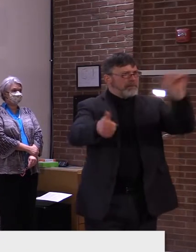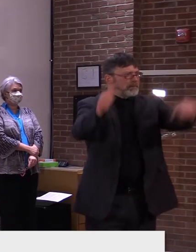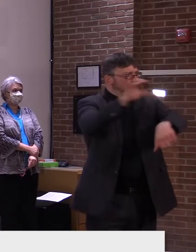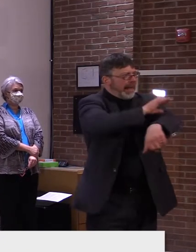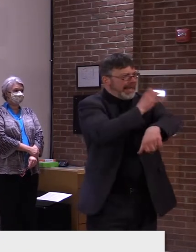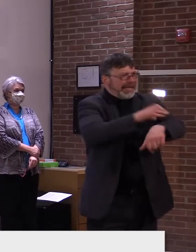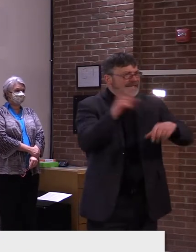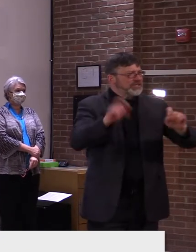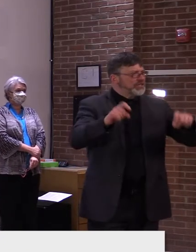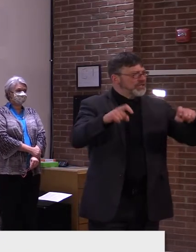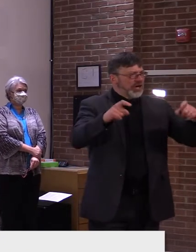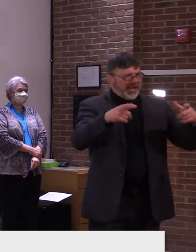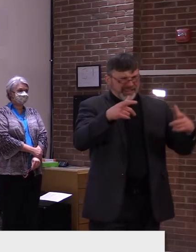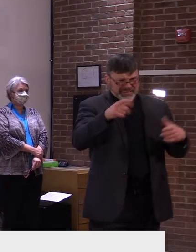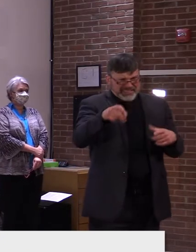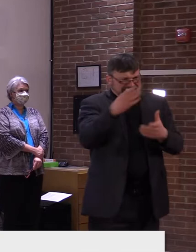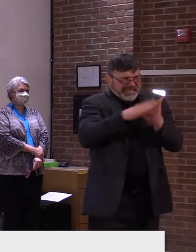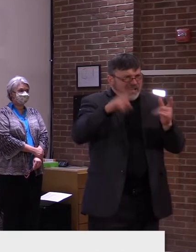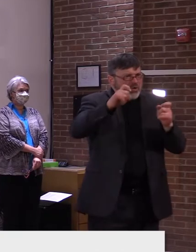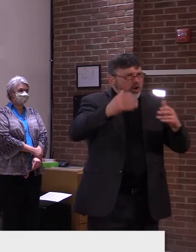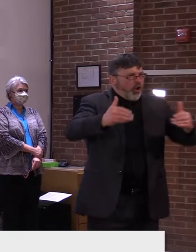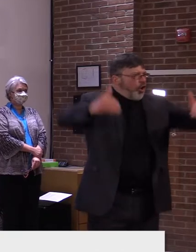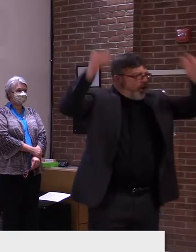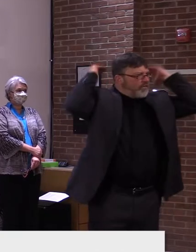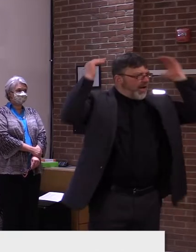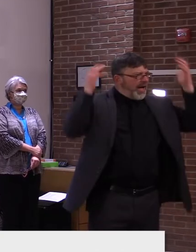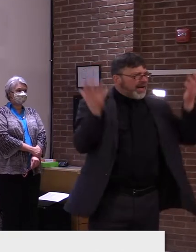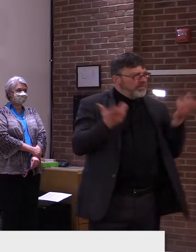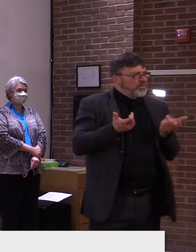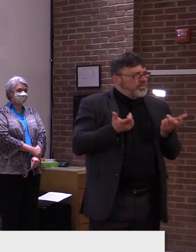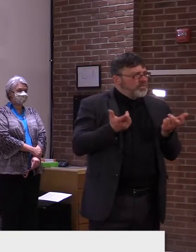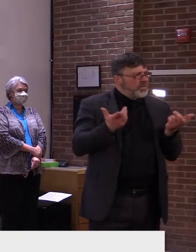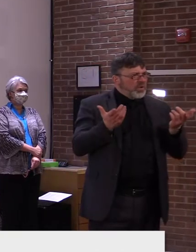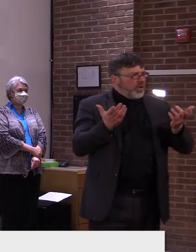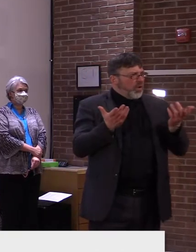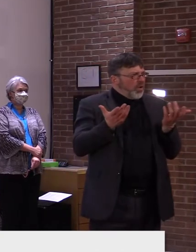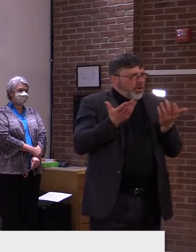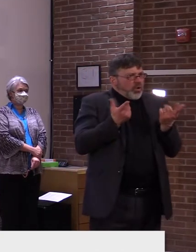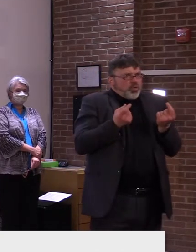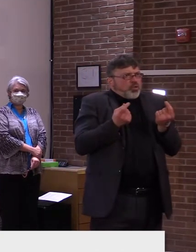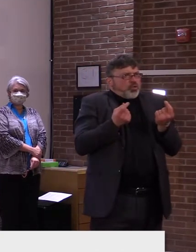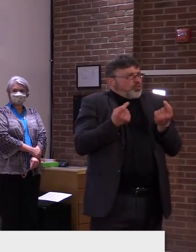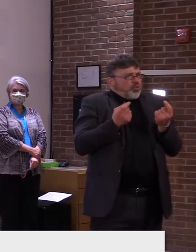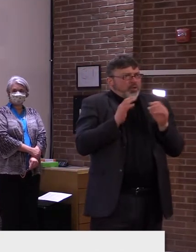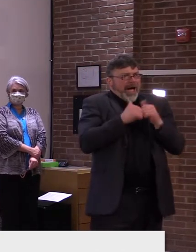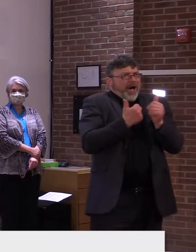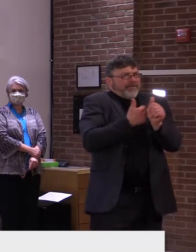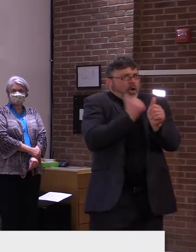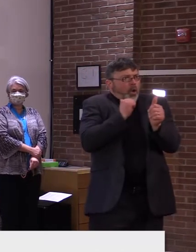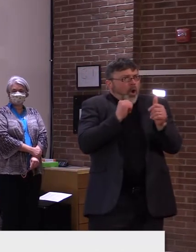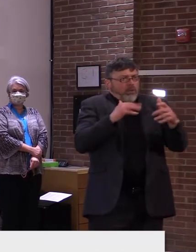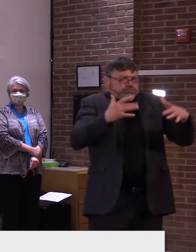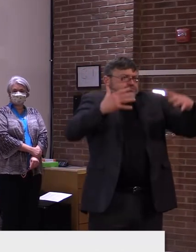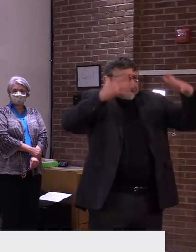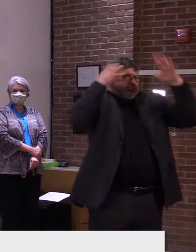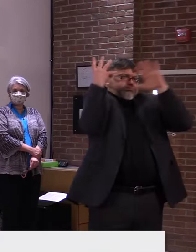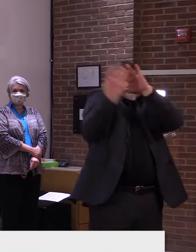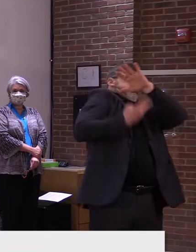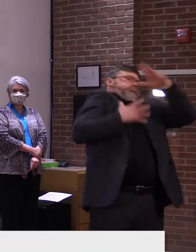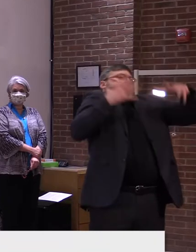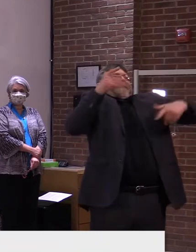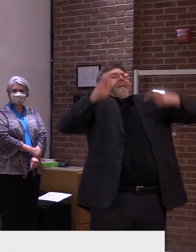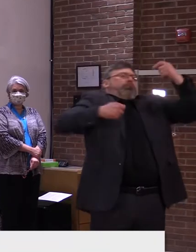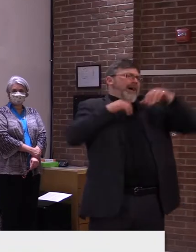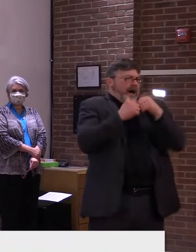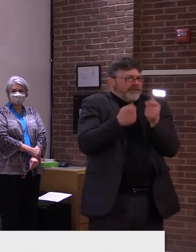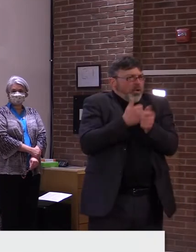are you adding capacity? What can we expect to see? Yeah, we've been ramping up to this point. We actually